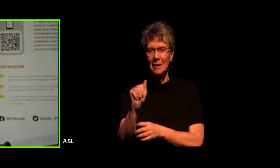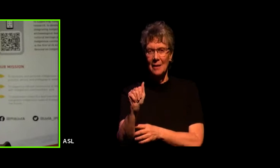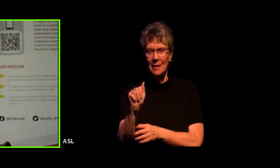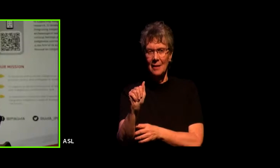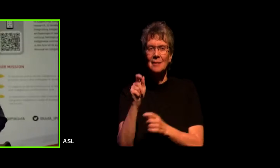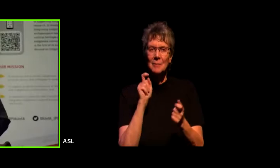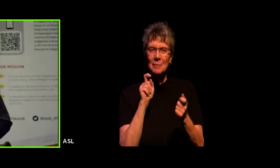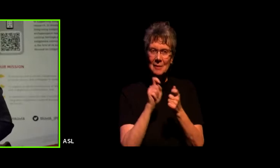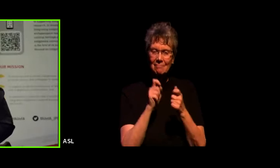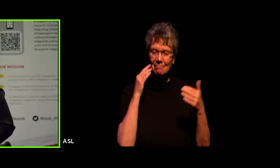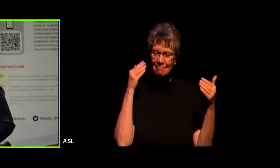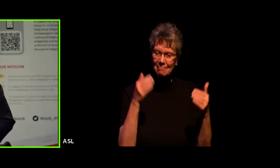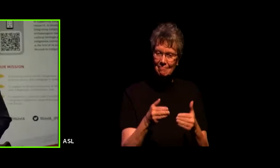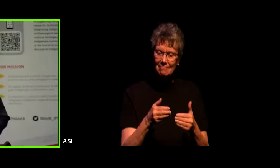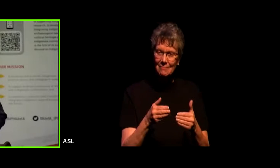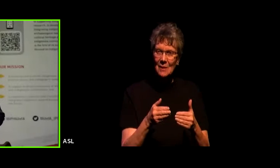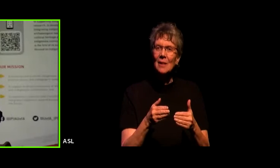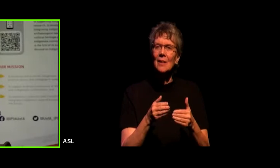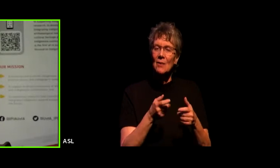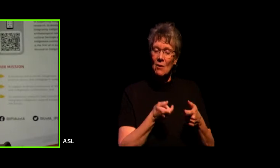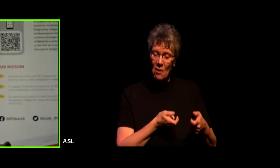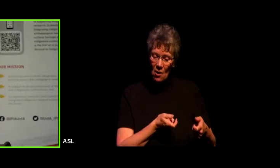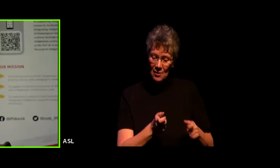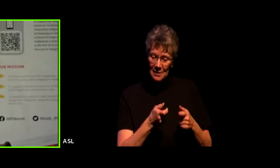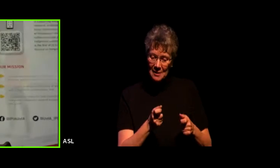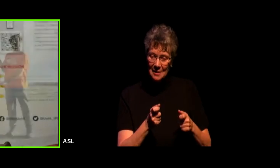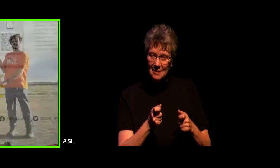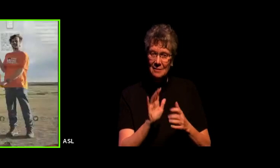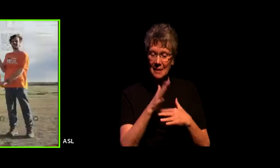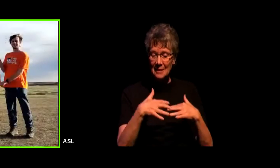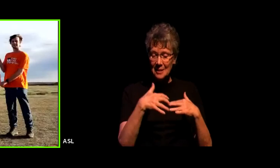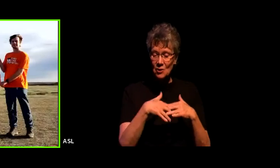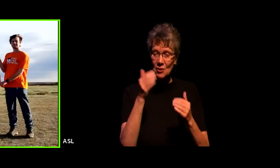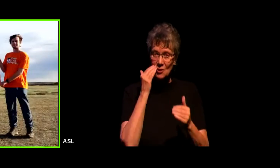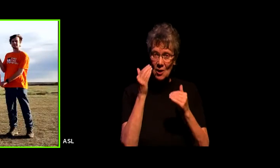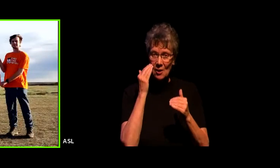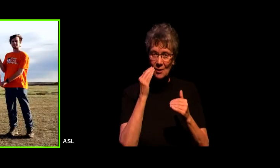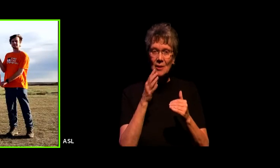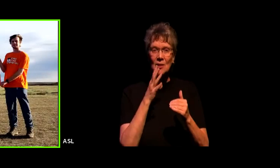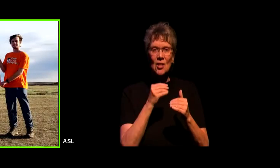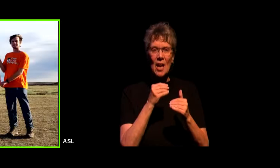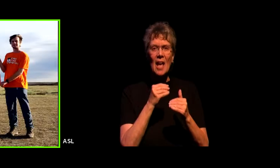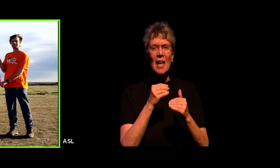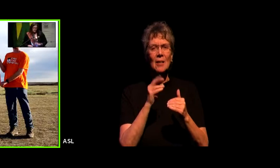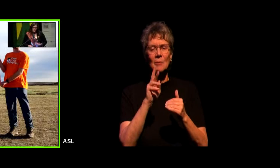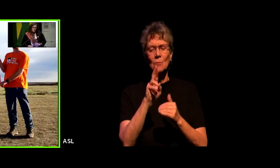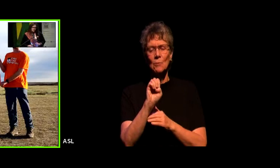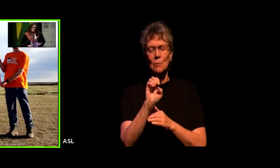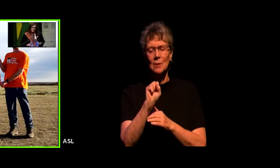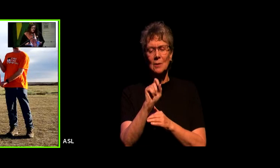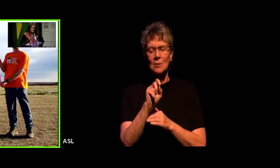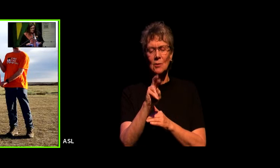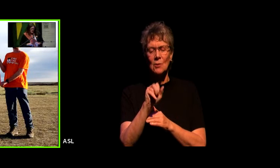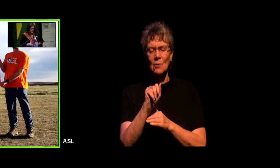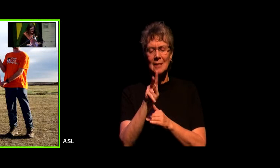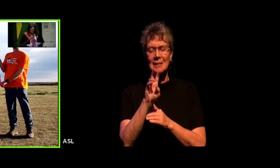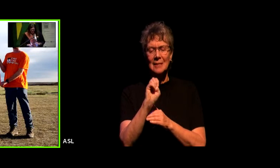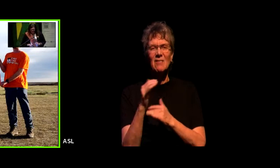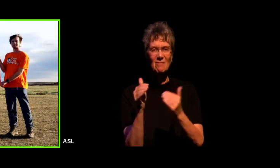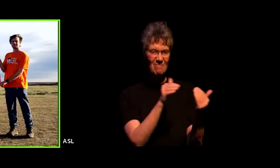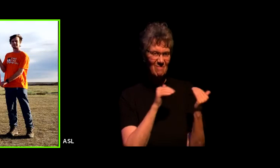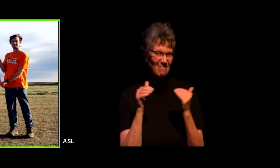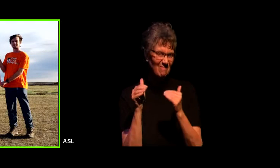about archaeology, Indigenous knowledge, and restorative justice. And it really comes down to a really fundamental question about